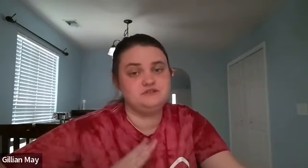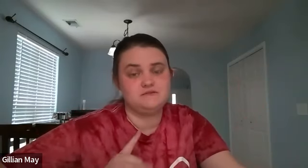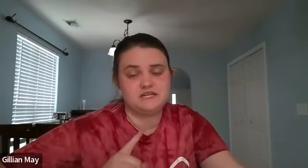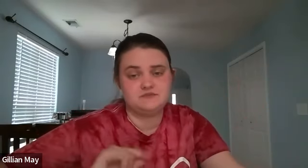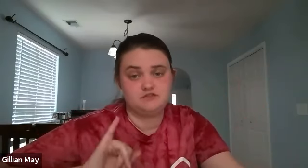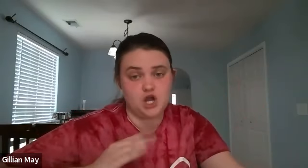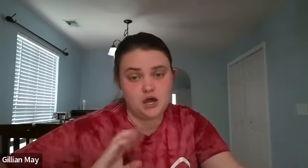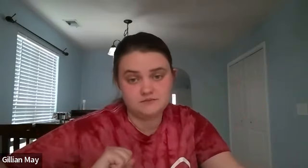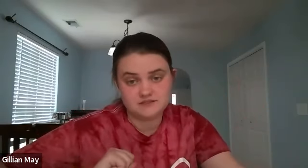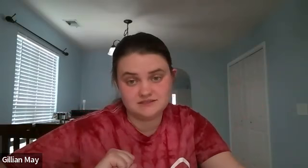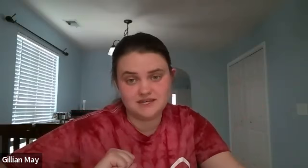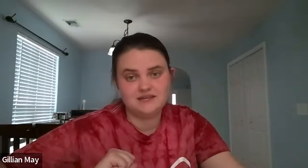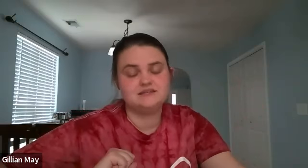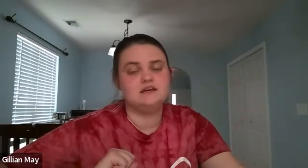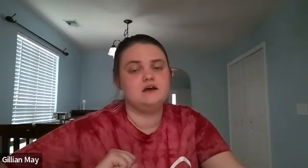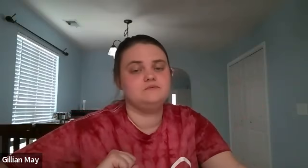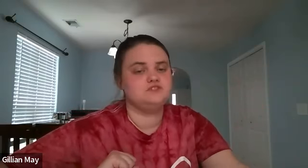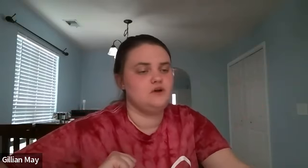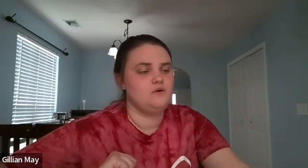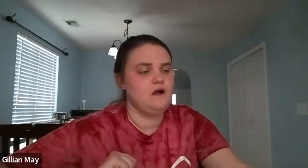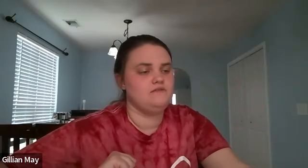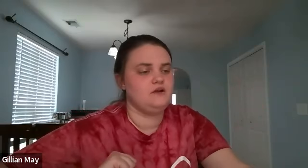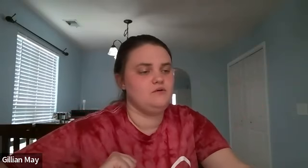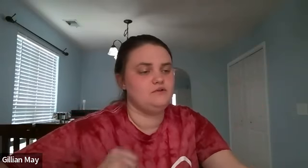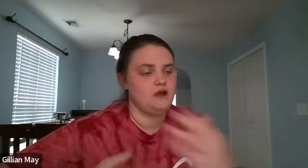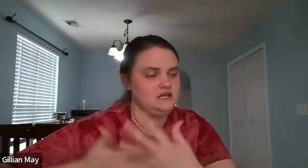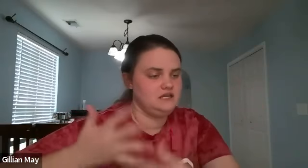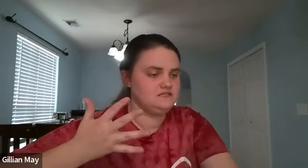different types of jobs. So we'll have like our whole variety